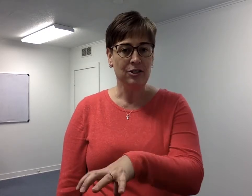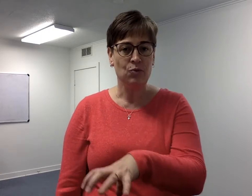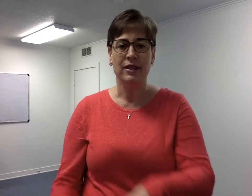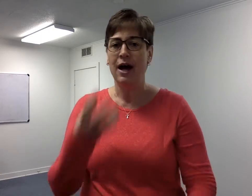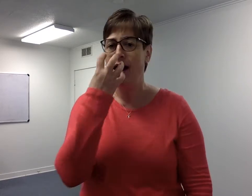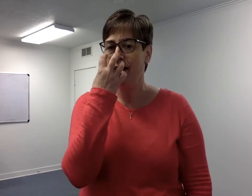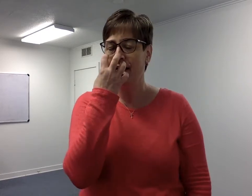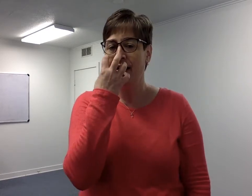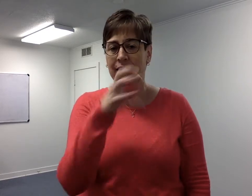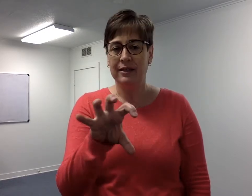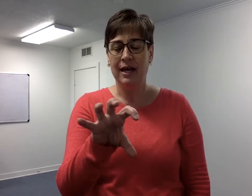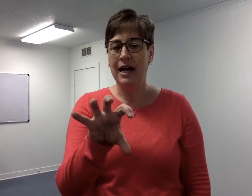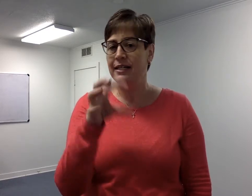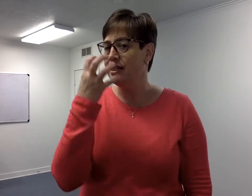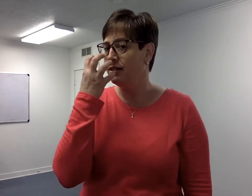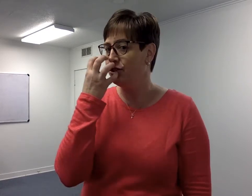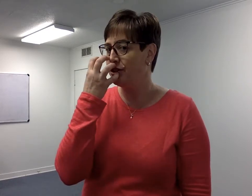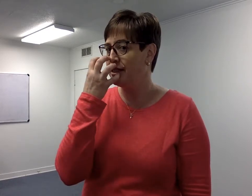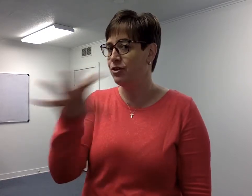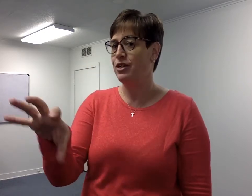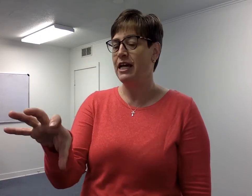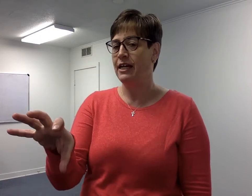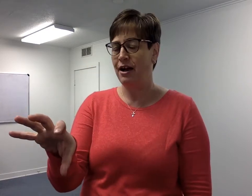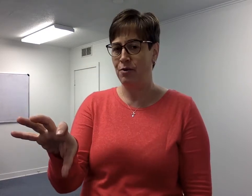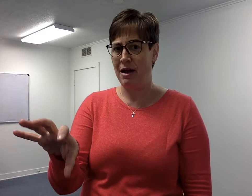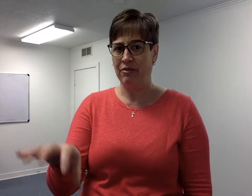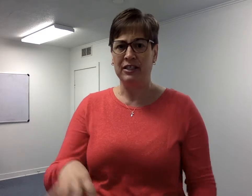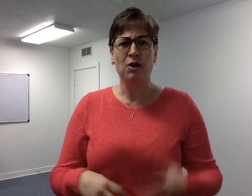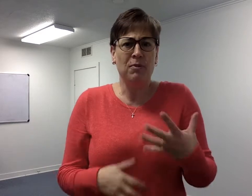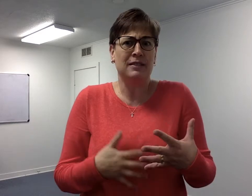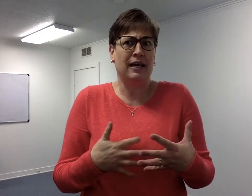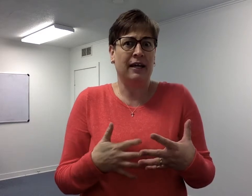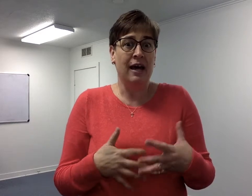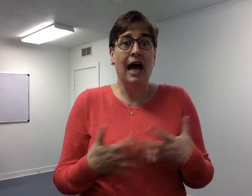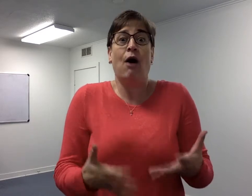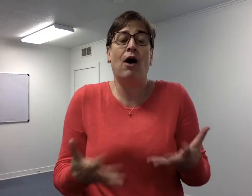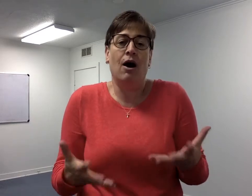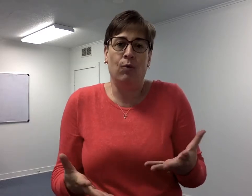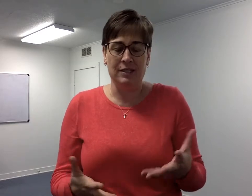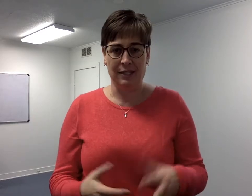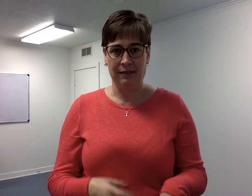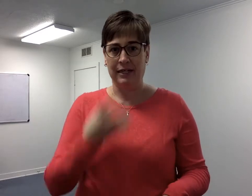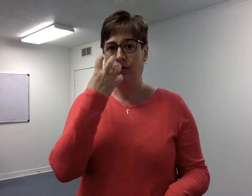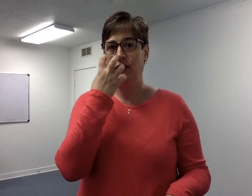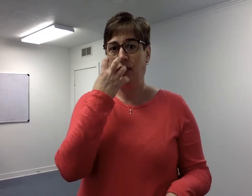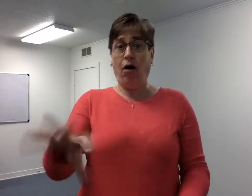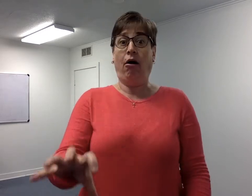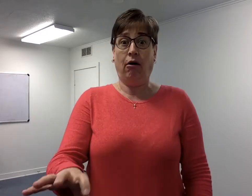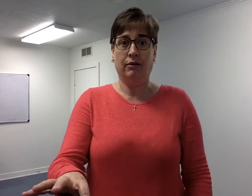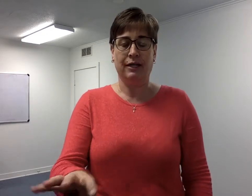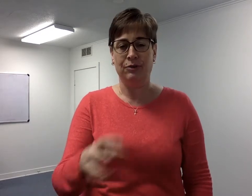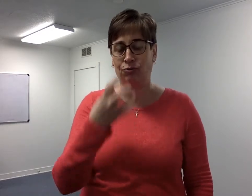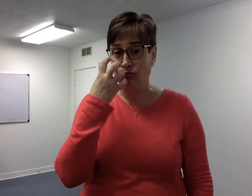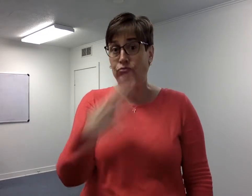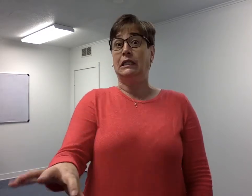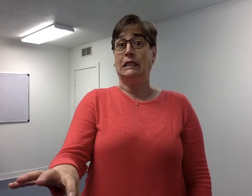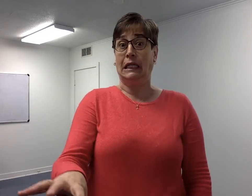with hot. The idea is just that you're taking it out of your mouth. It's almost like, how hot was it? Like, was it, oh, that was really